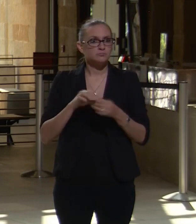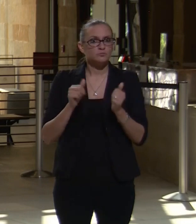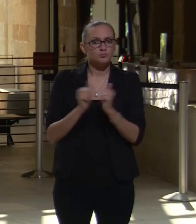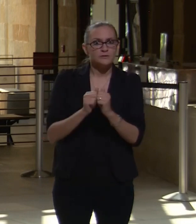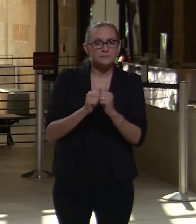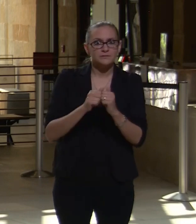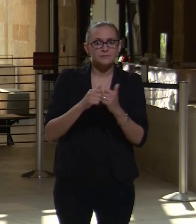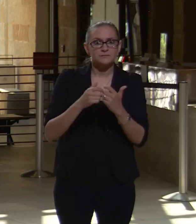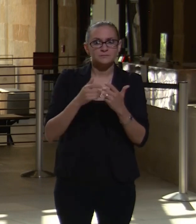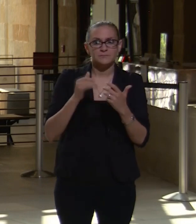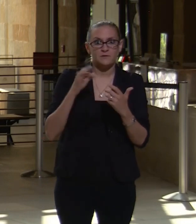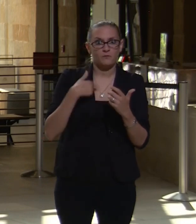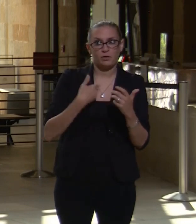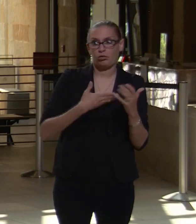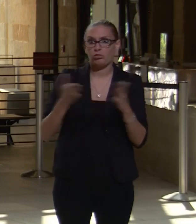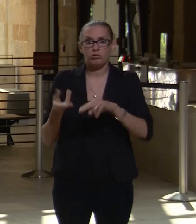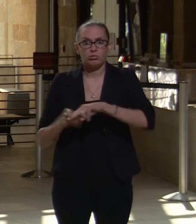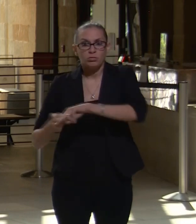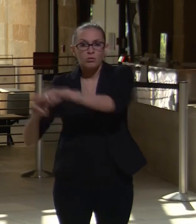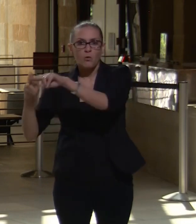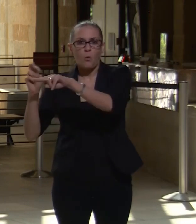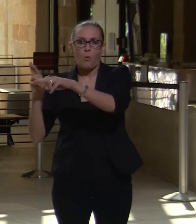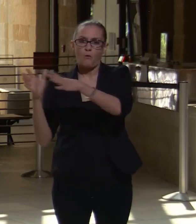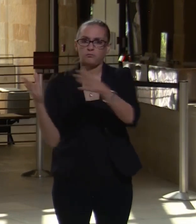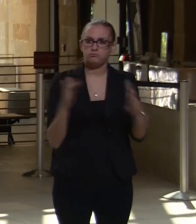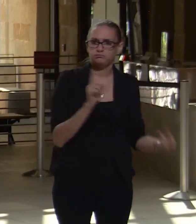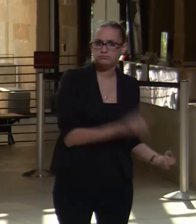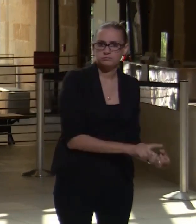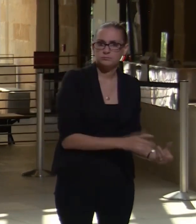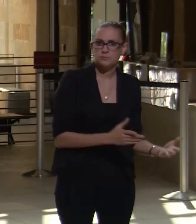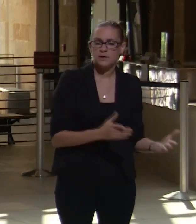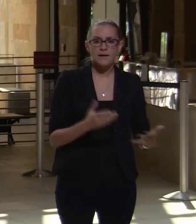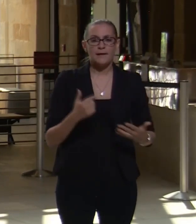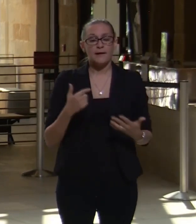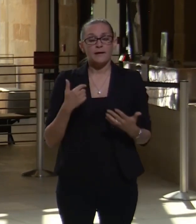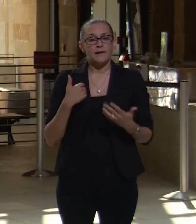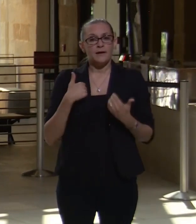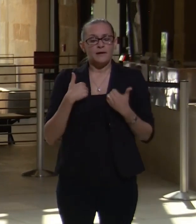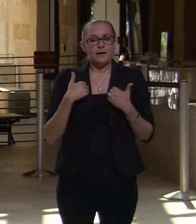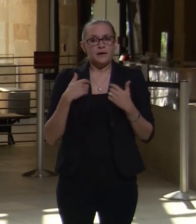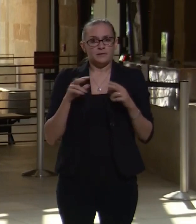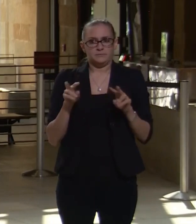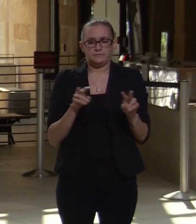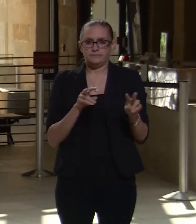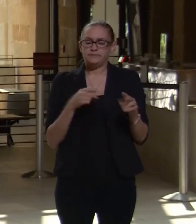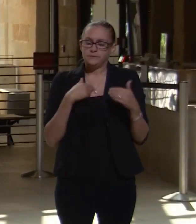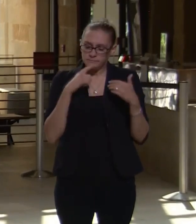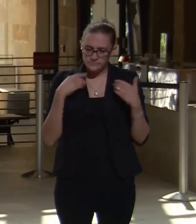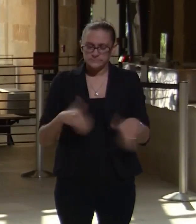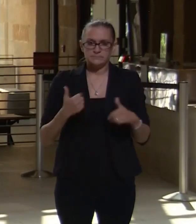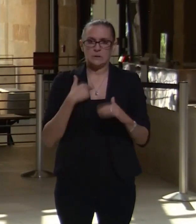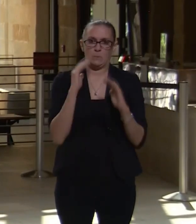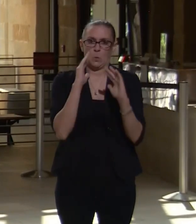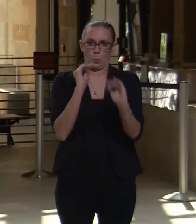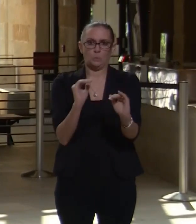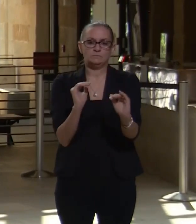head in that direction or in a different direction. And I take a large measure of hope from